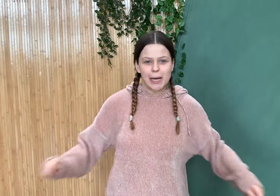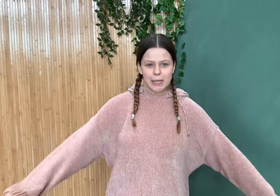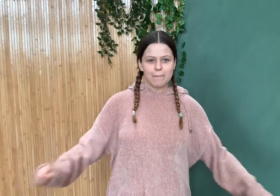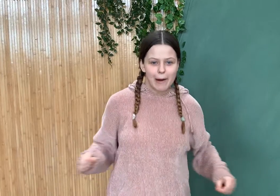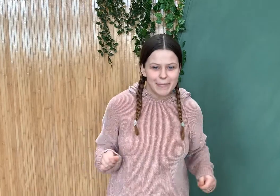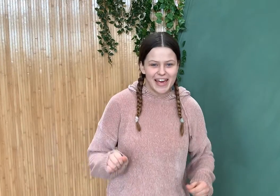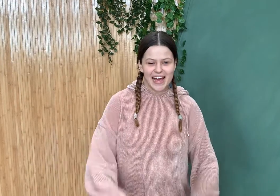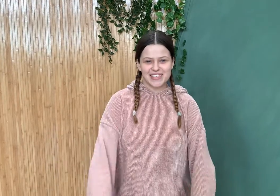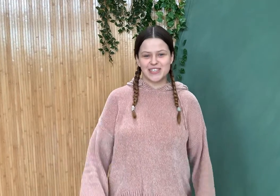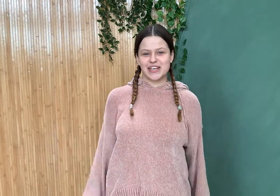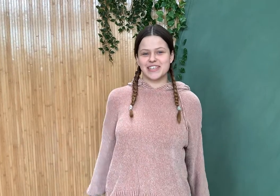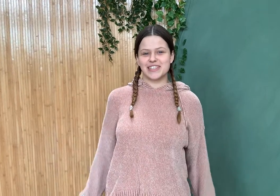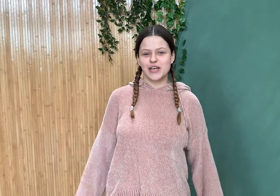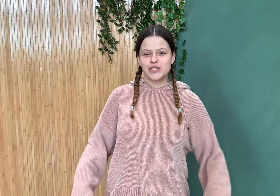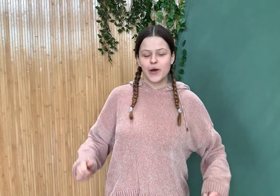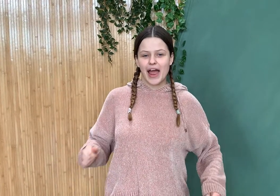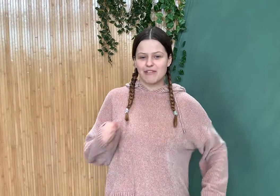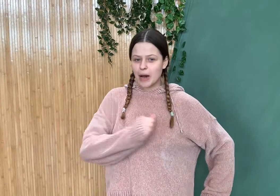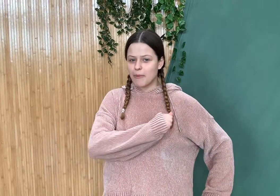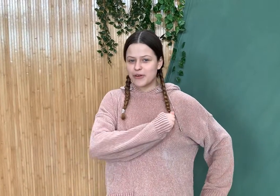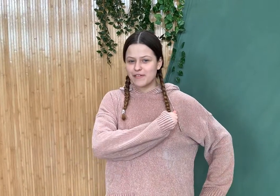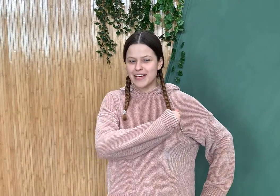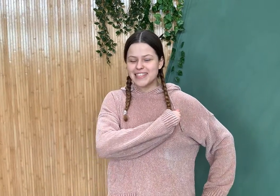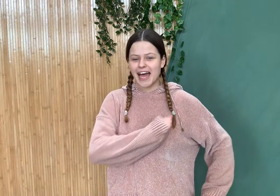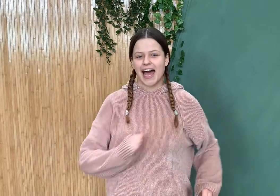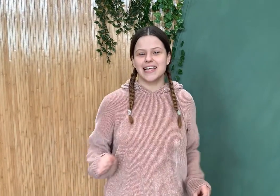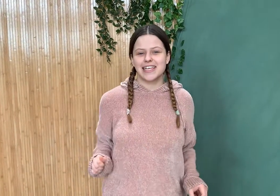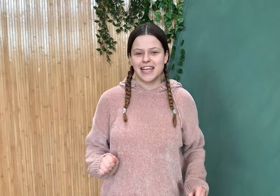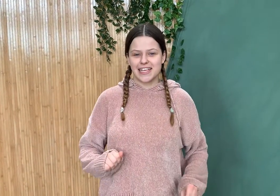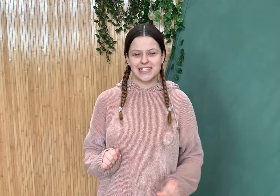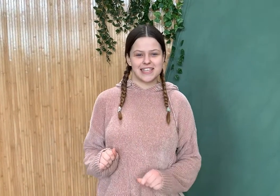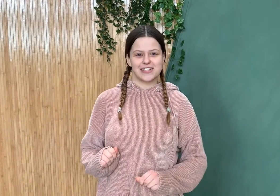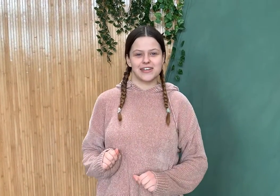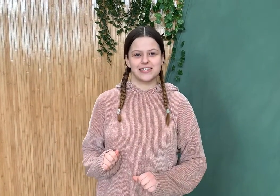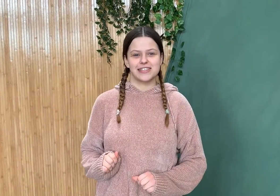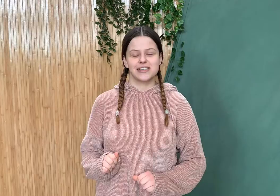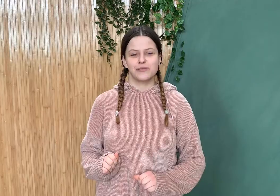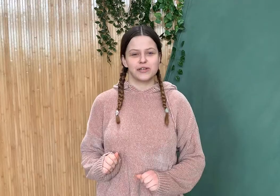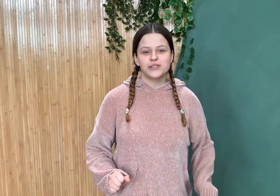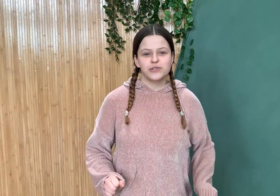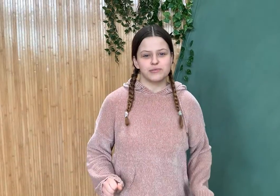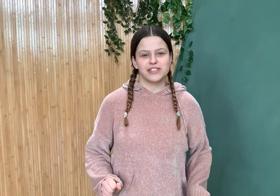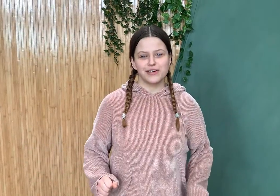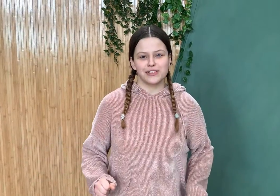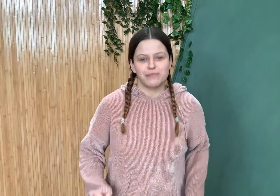blood pumping exercises. So everyone up on your feet and let's get started. Let's do some star jumps.